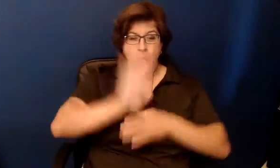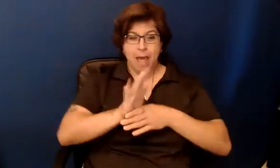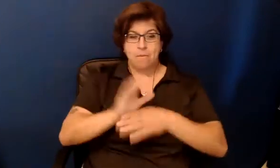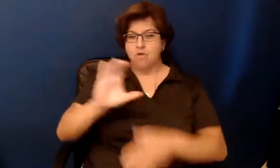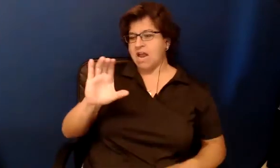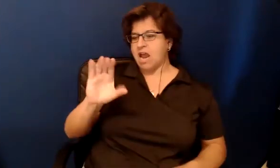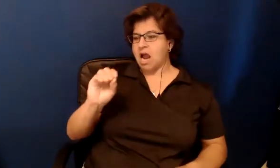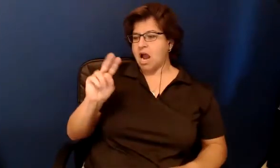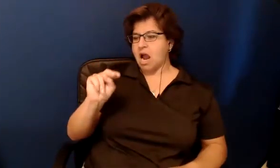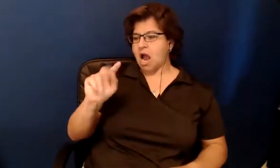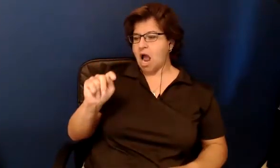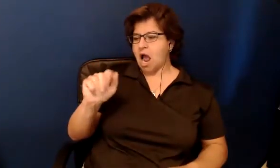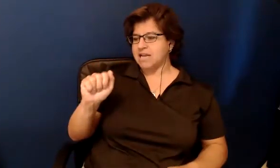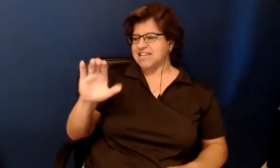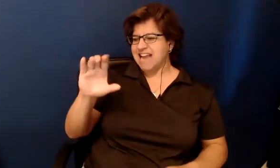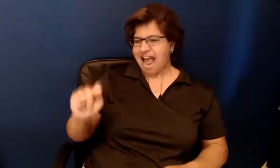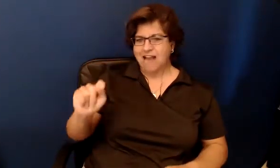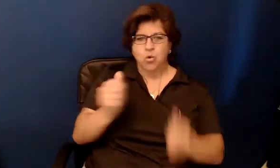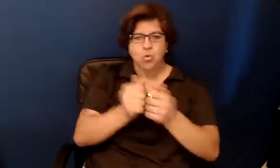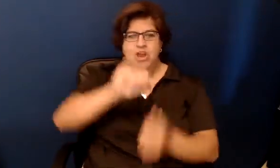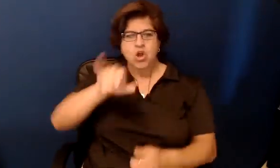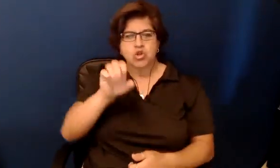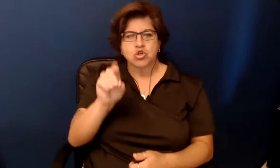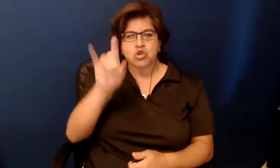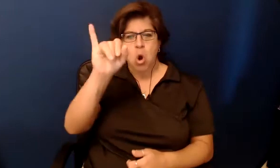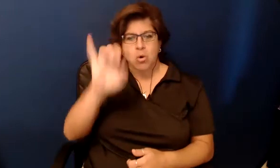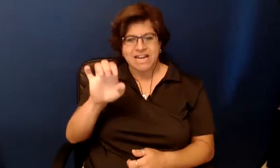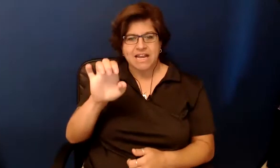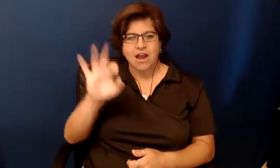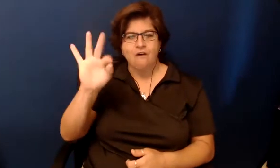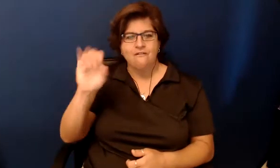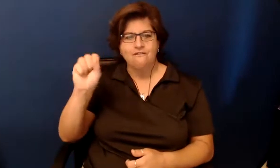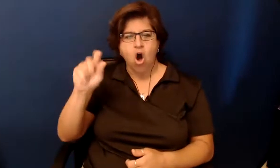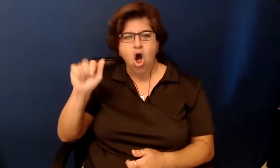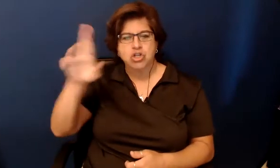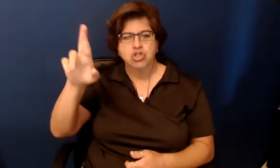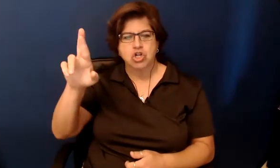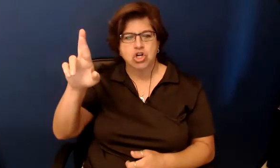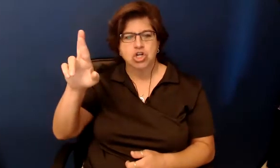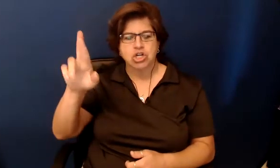Jodie Foster. And after she's gone on this trip through space and so on and so forth, and they're trying to...